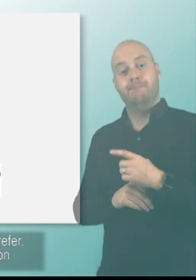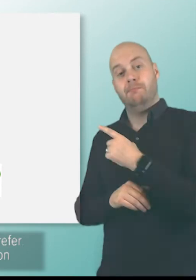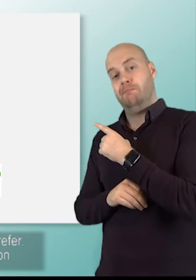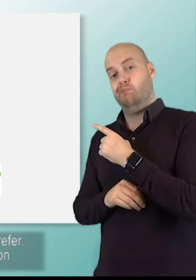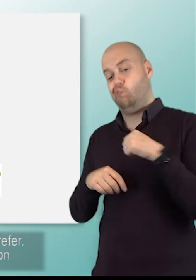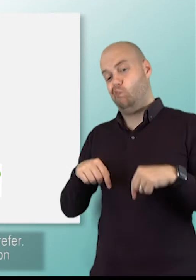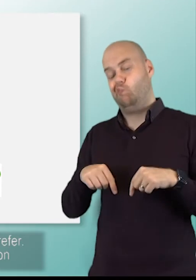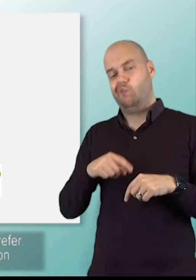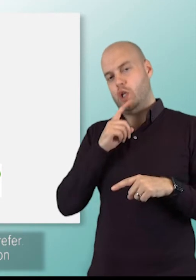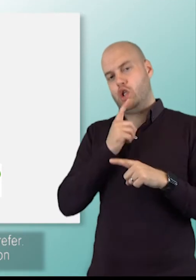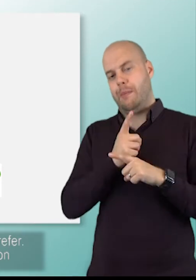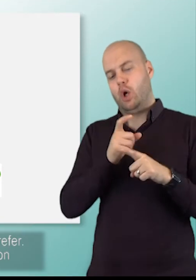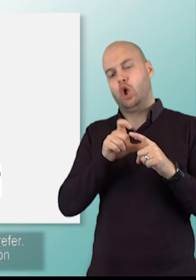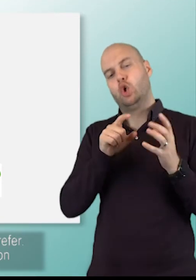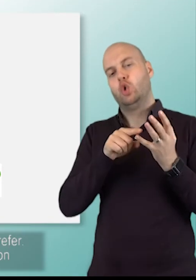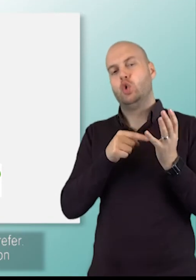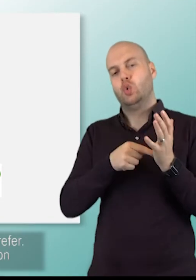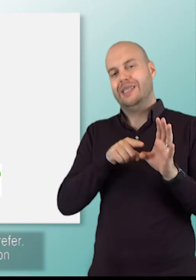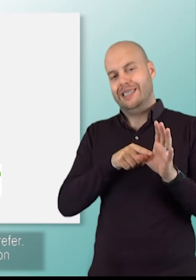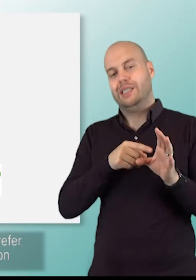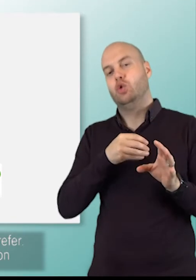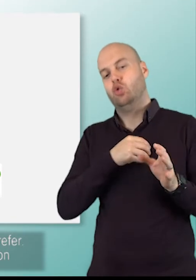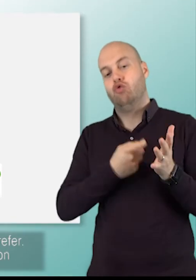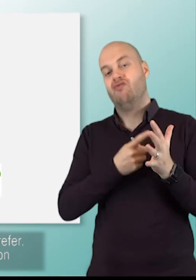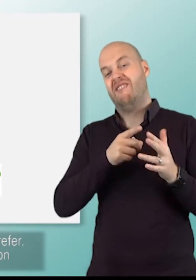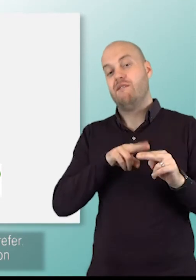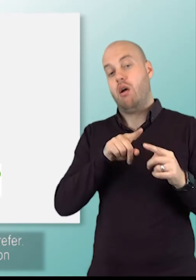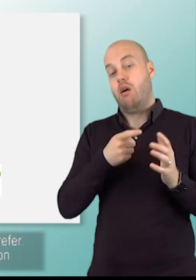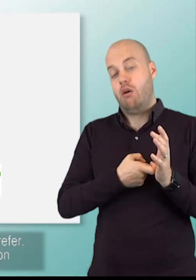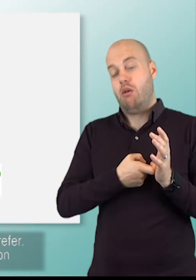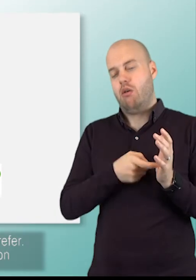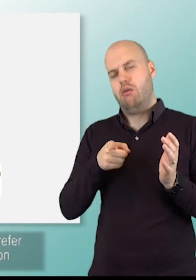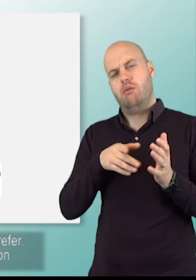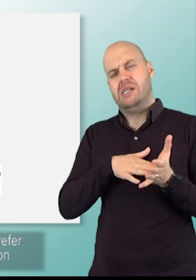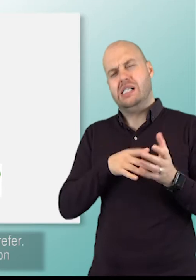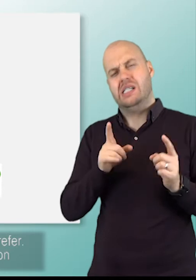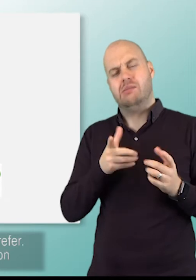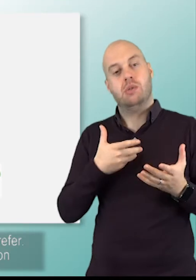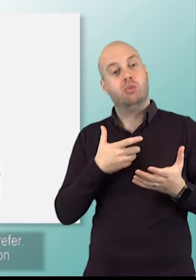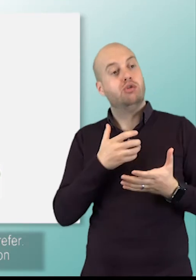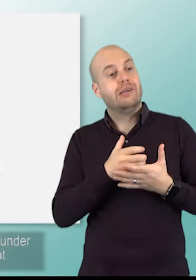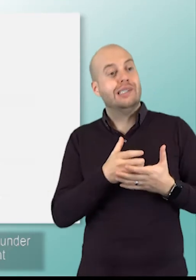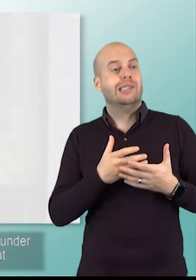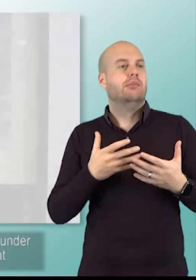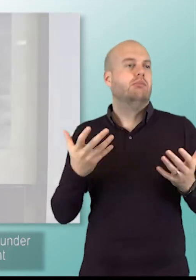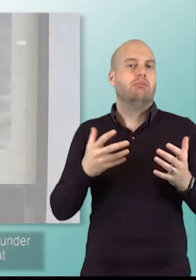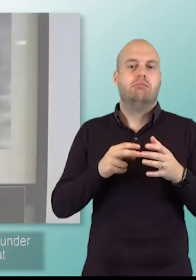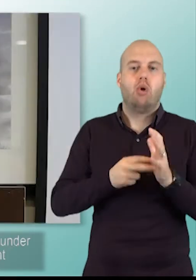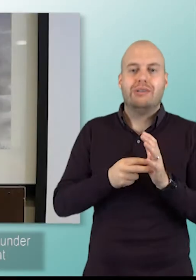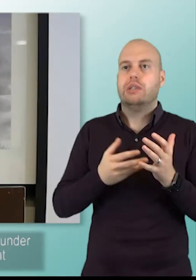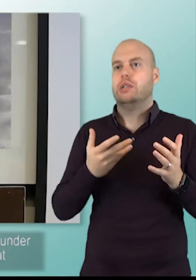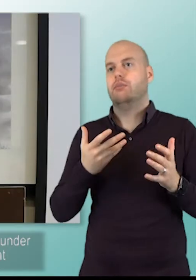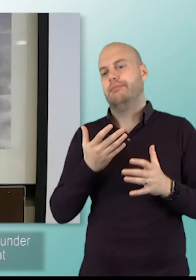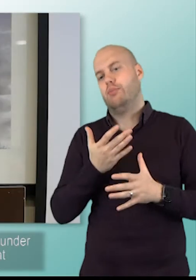What we are going to talk about is the duty to refer, which is if you are a charity or any other organisation that is